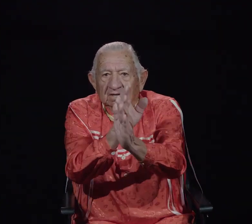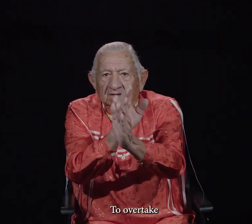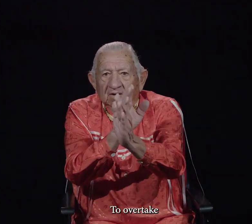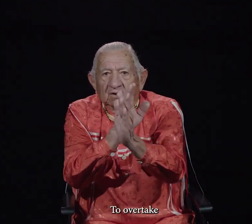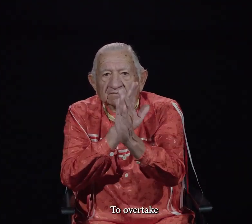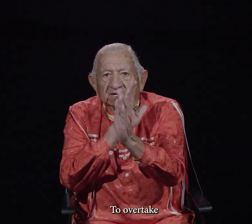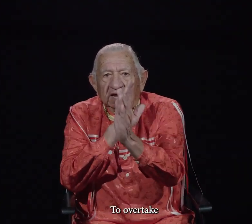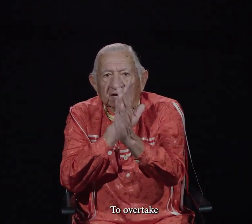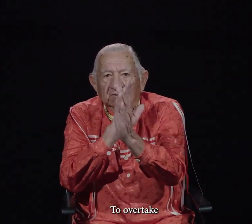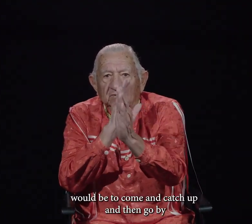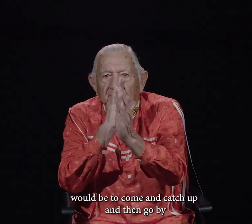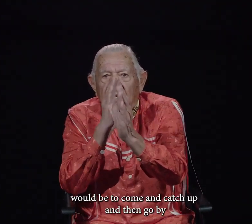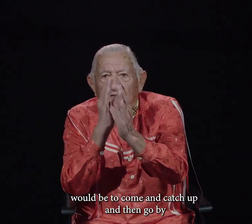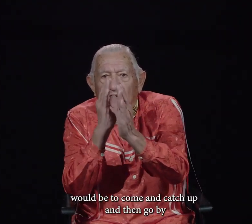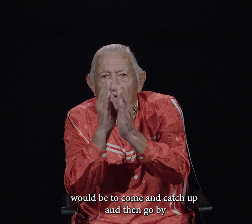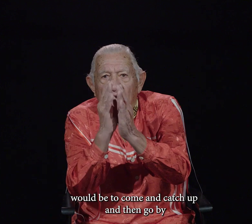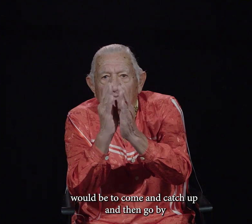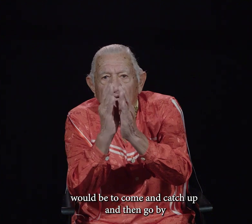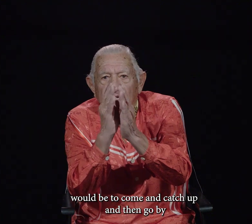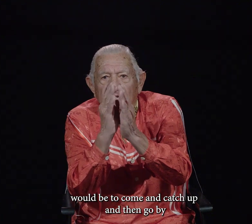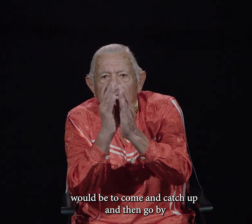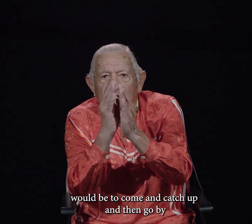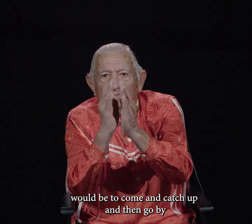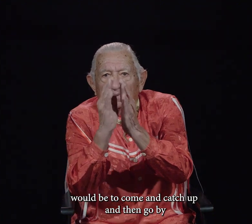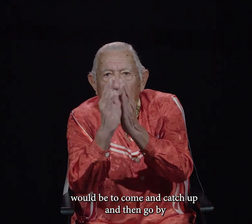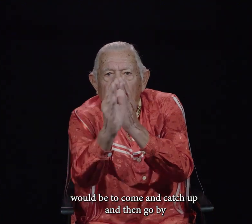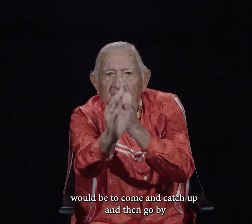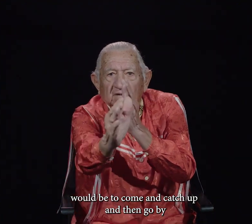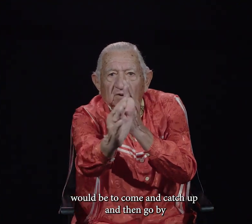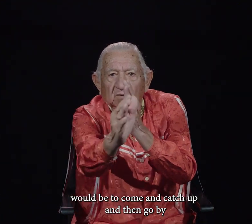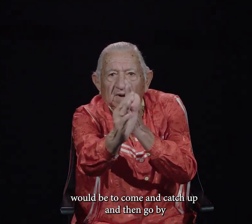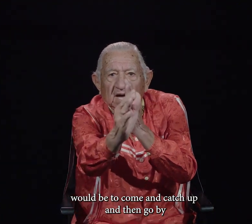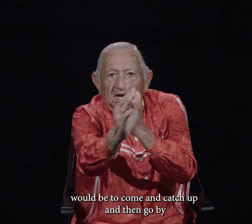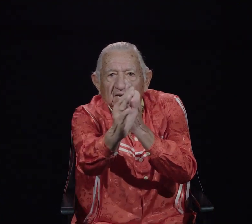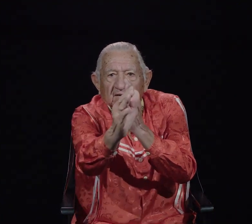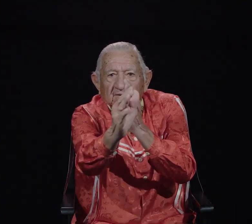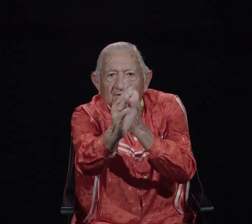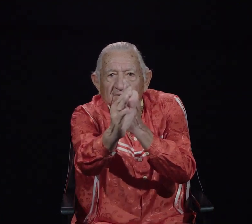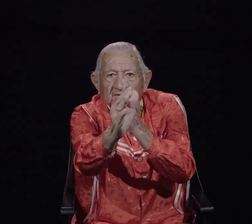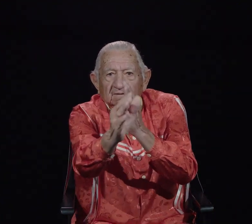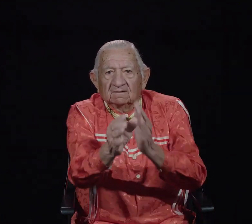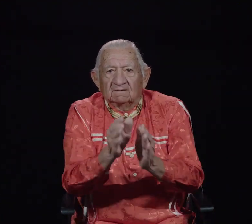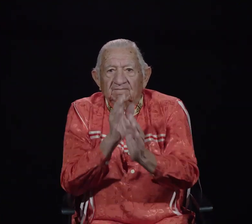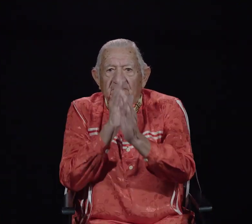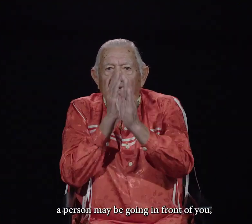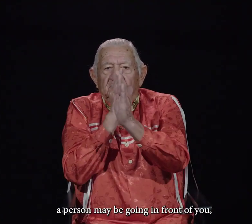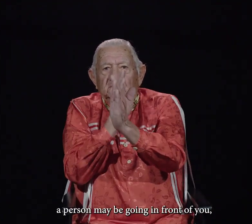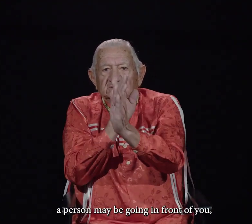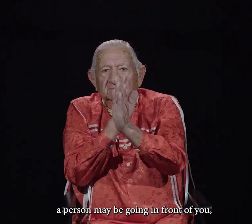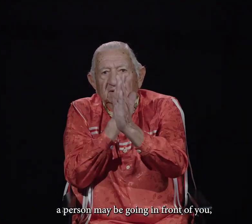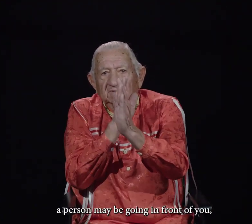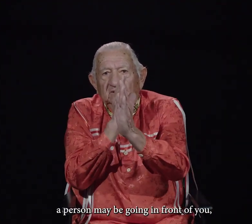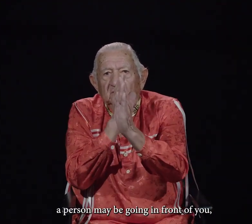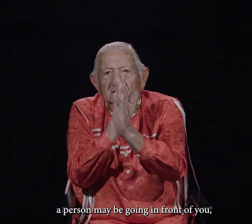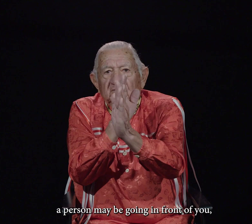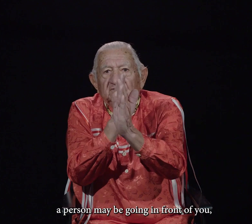to overtake would be to come and catch up and then go by. A person may be going in front